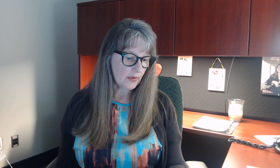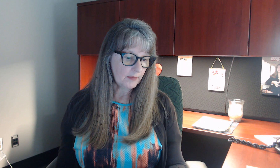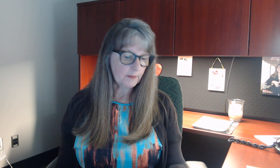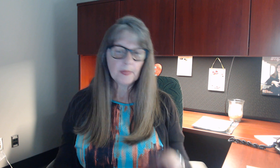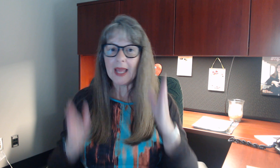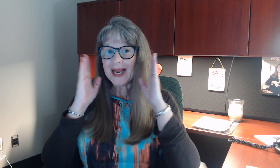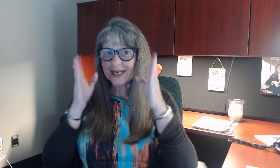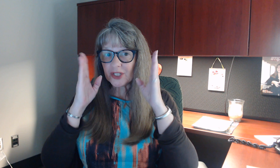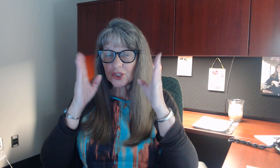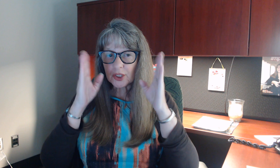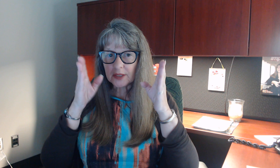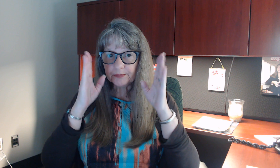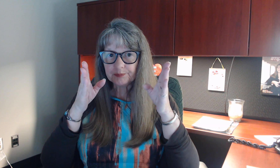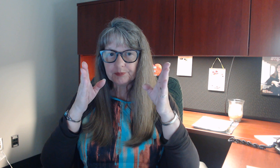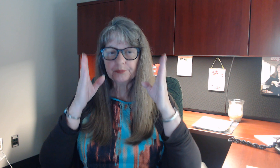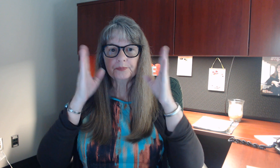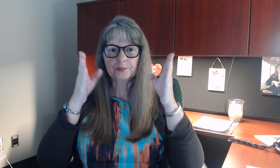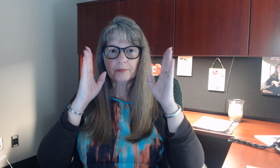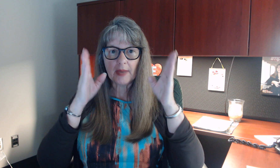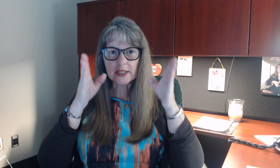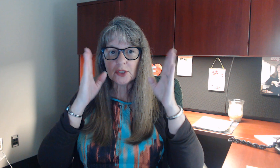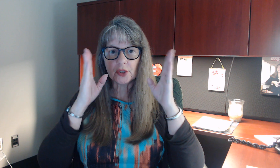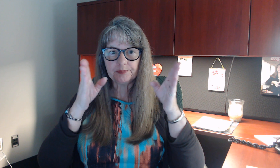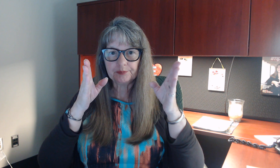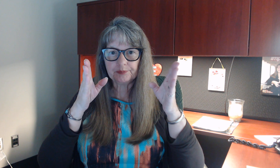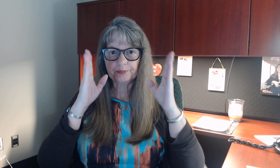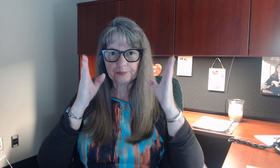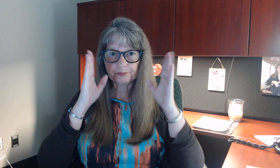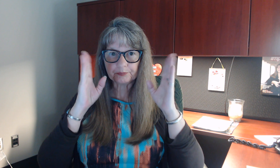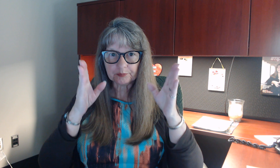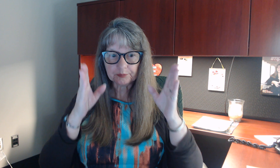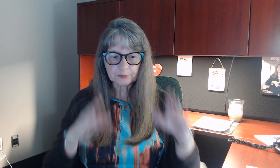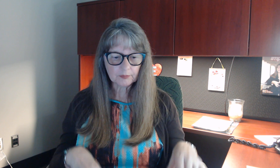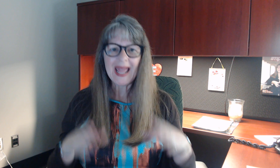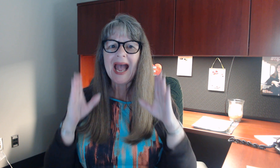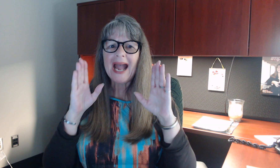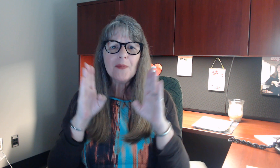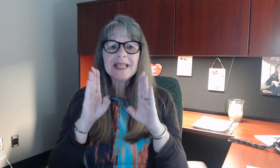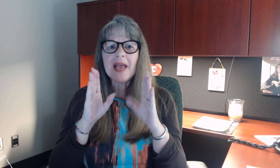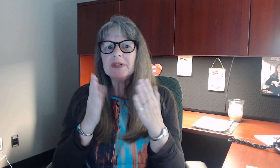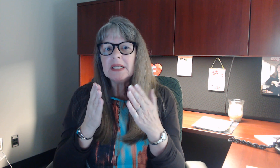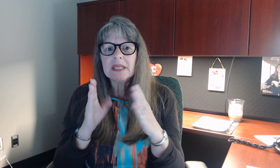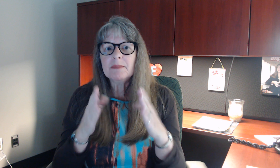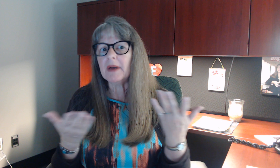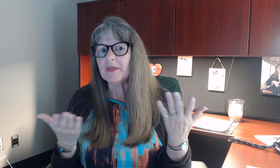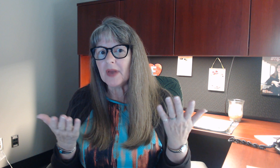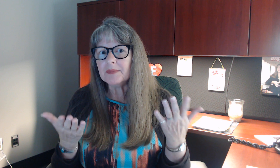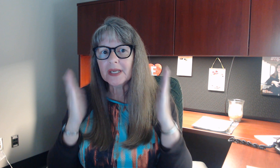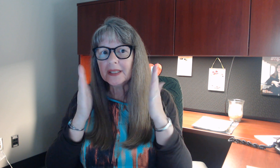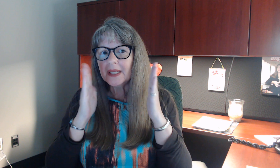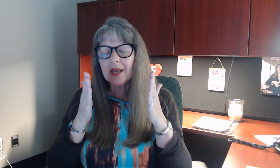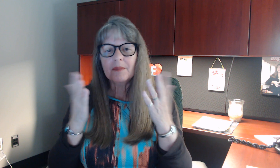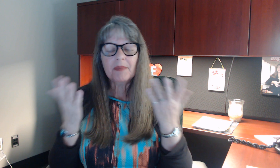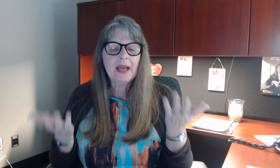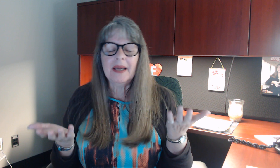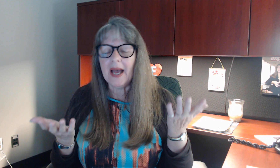them. Attention, pay attention. I always have a tendency to put my thumbs in. I don't